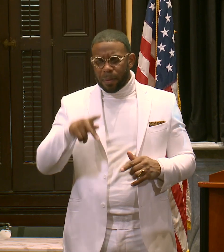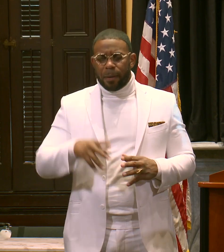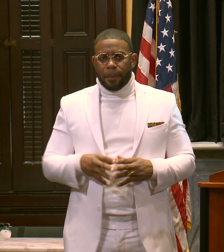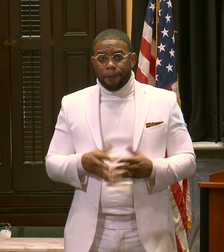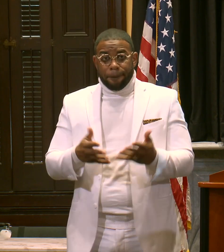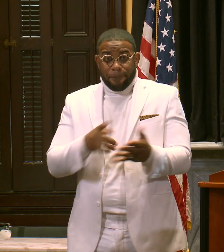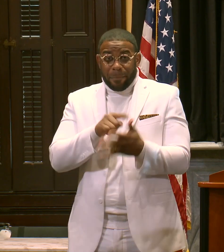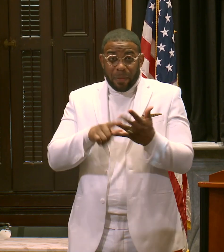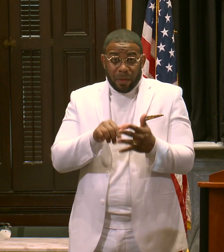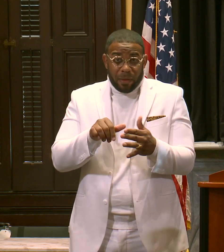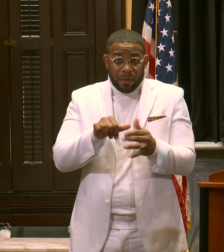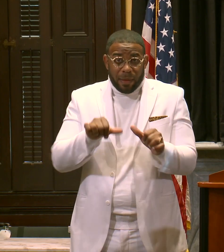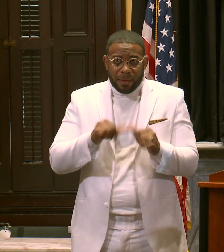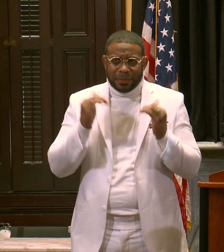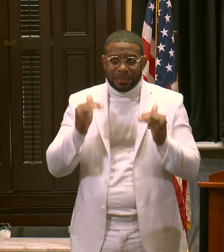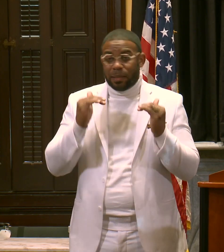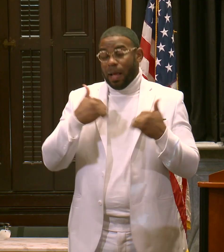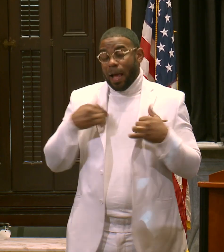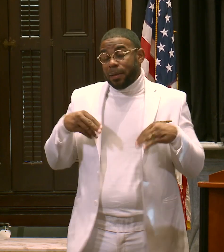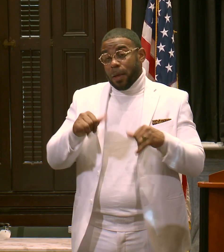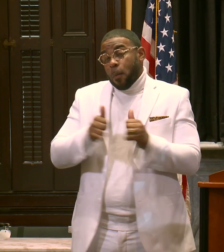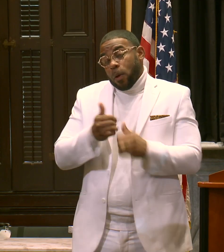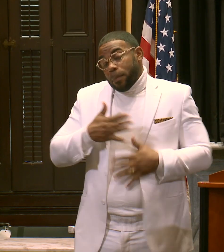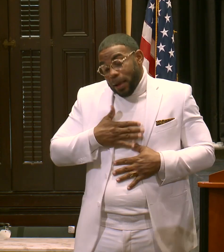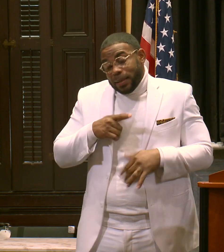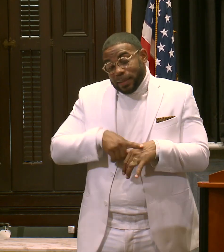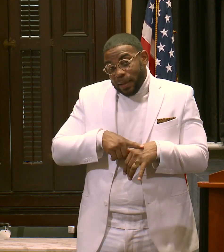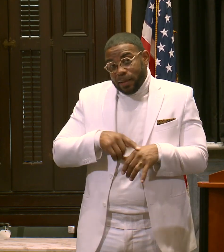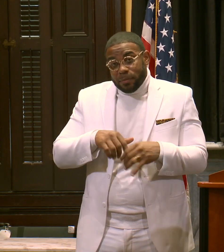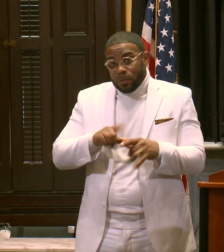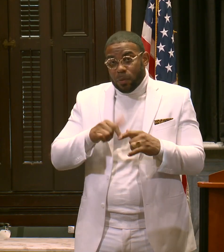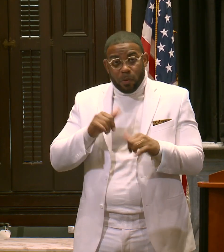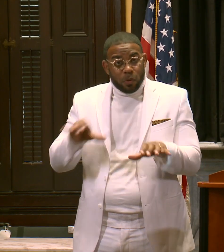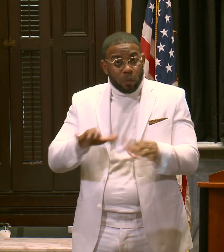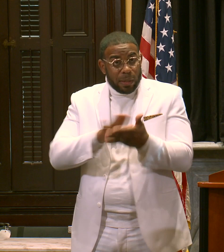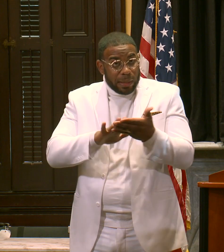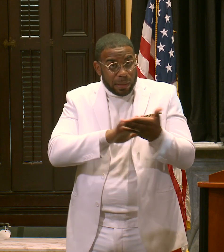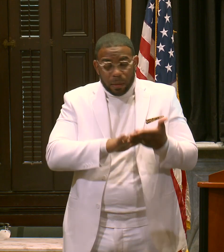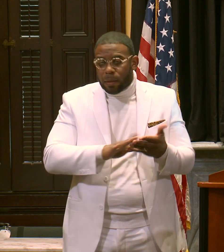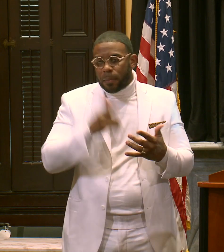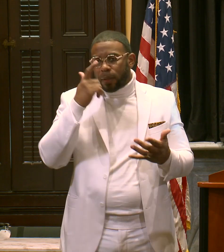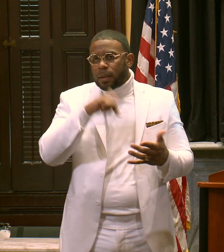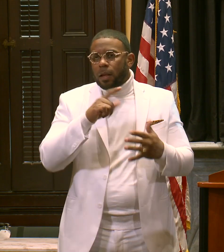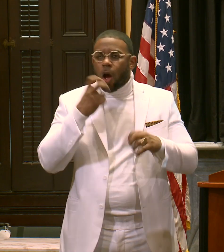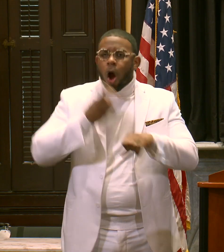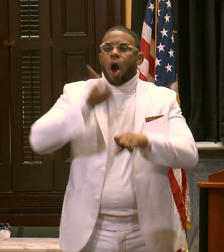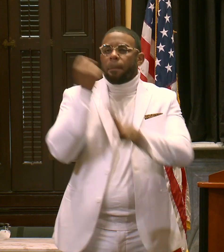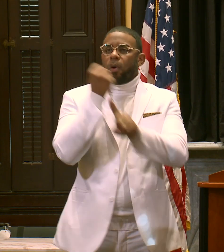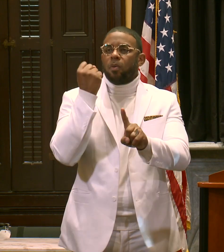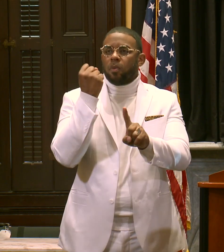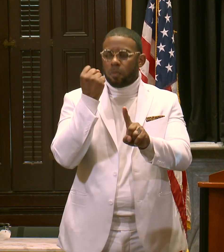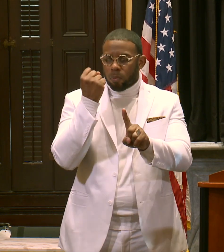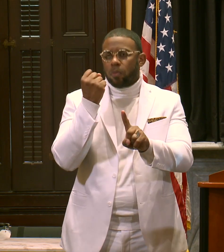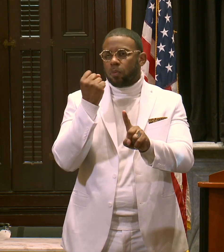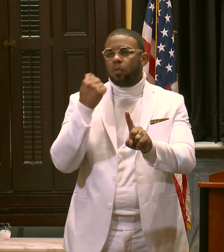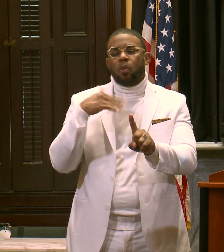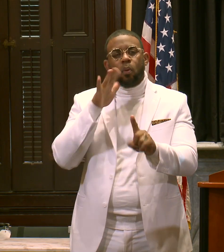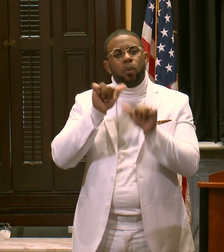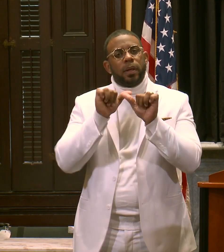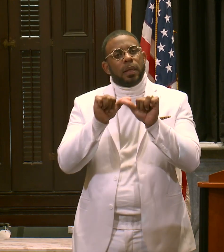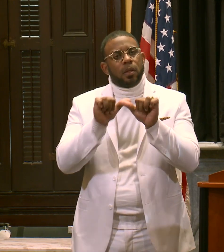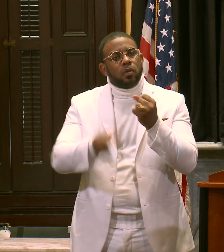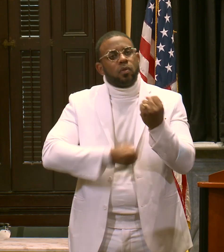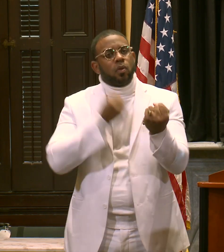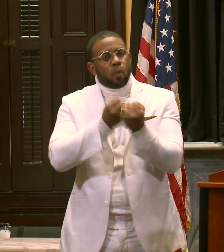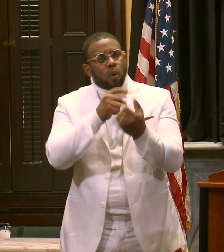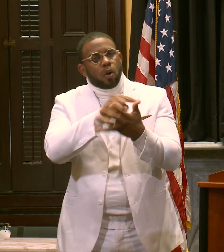map. These are the areas that I spend most of my time in when we're doing cleanups and things, because these are the hardest hit. So we're going to continue to